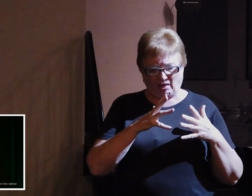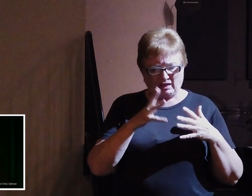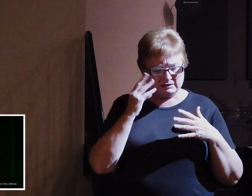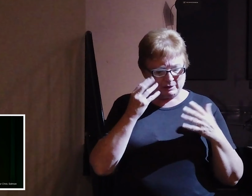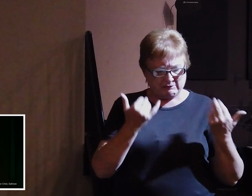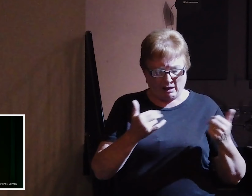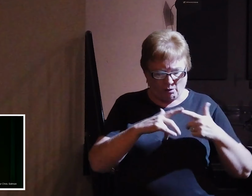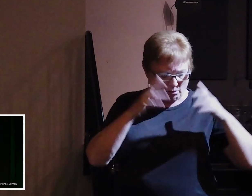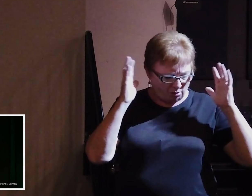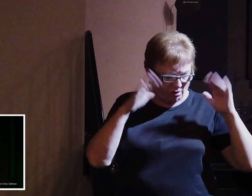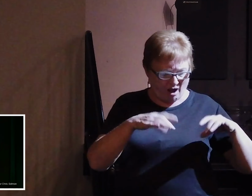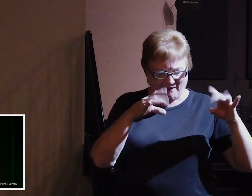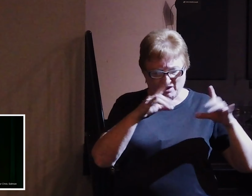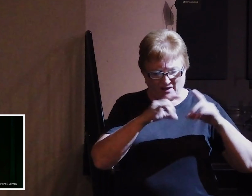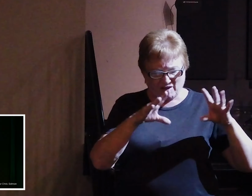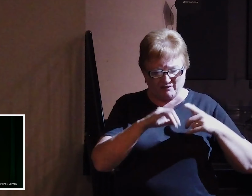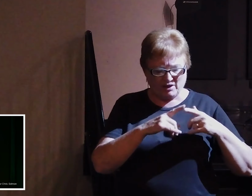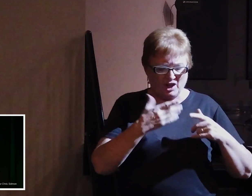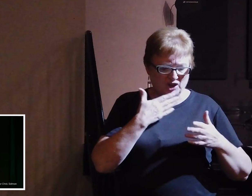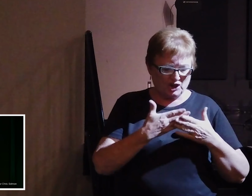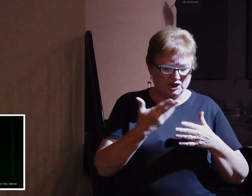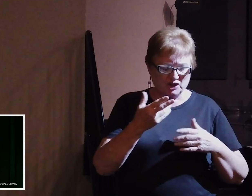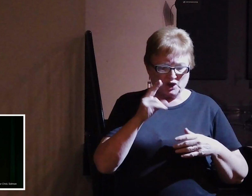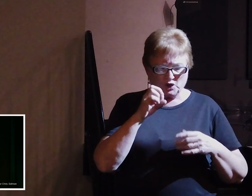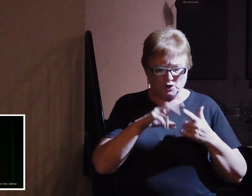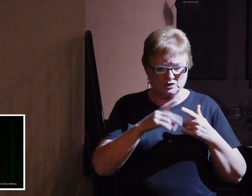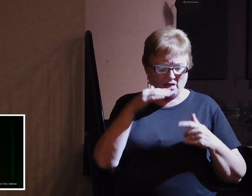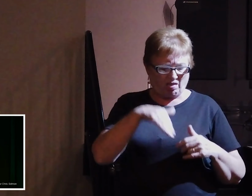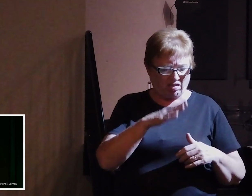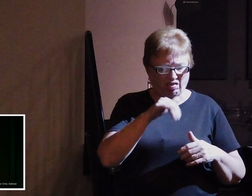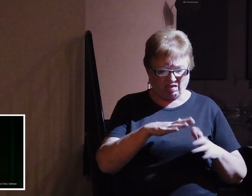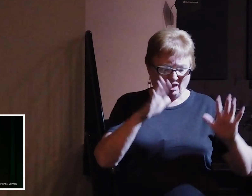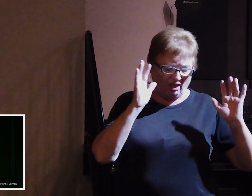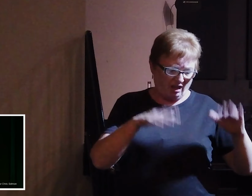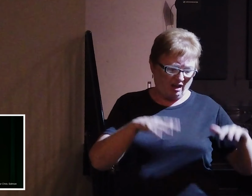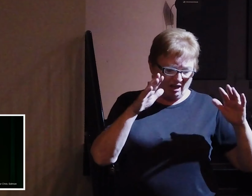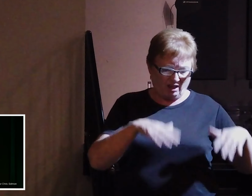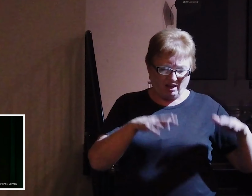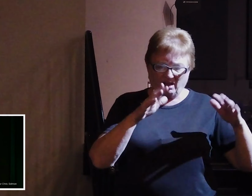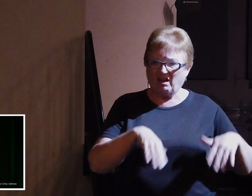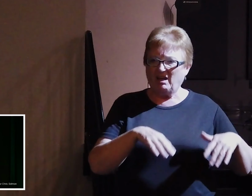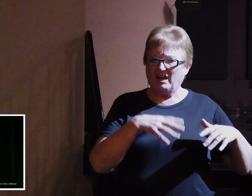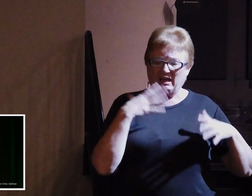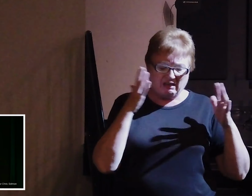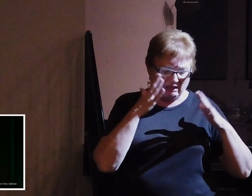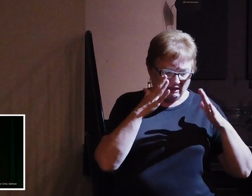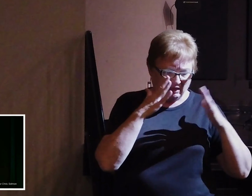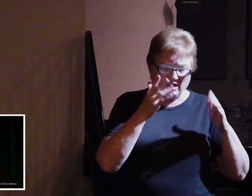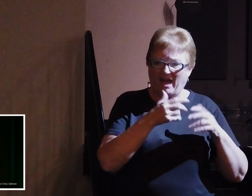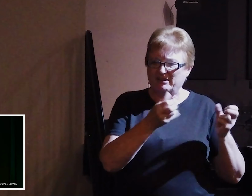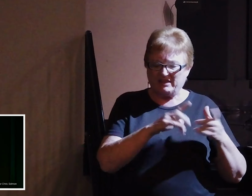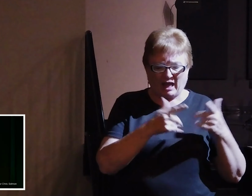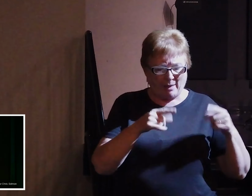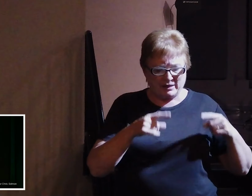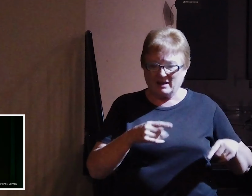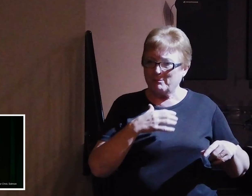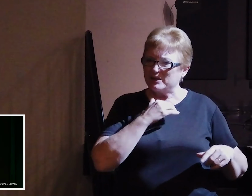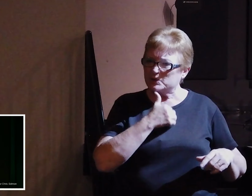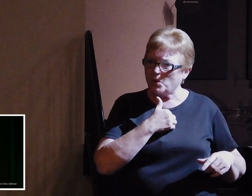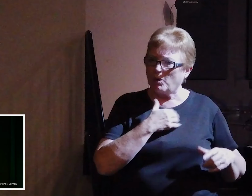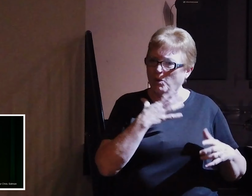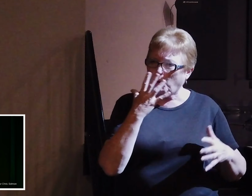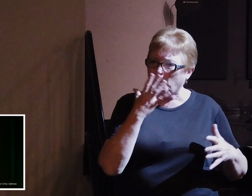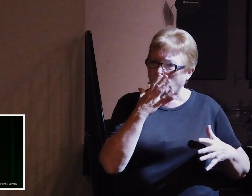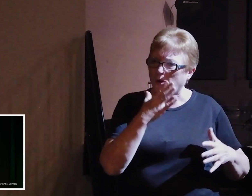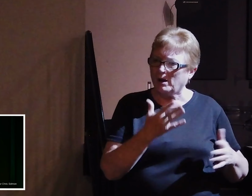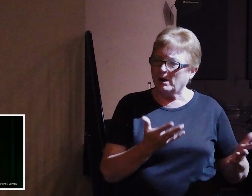news cycle from good news, bad news, good news, bad news? Is my soul cast down and anxious about everything going on? Or is